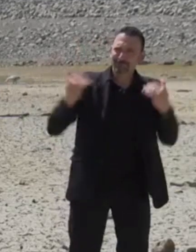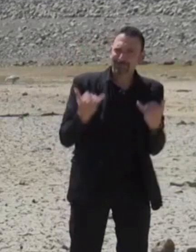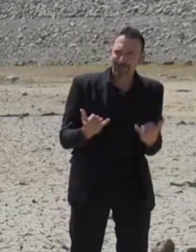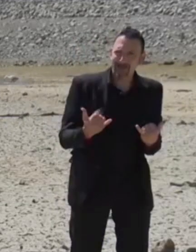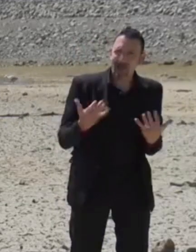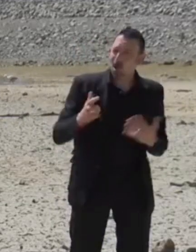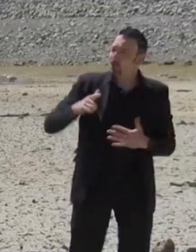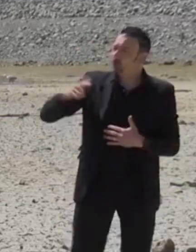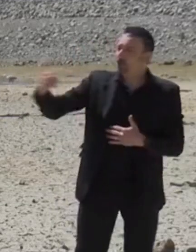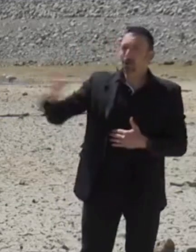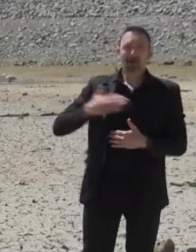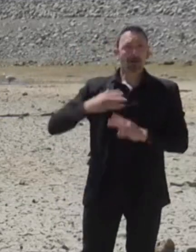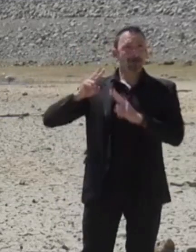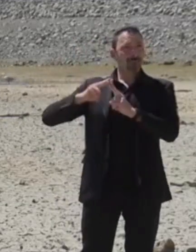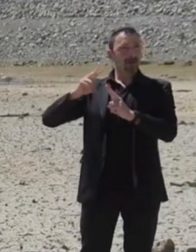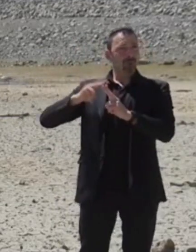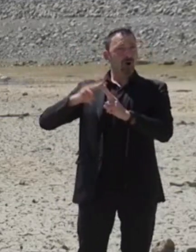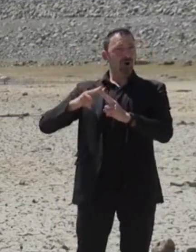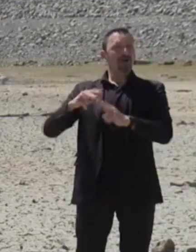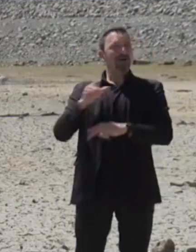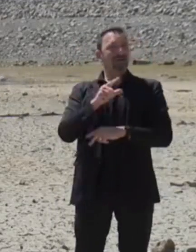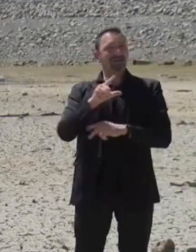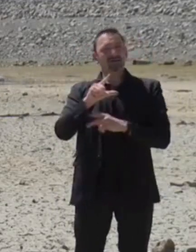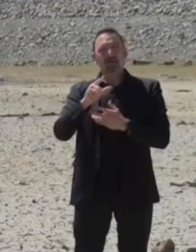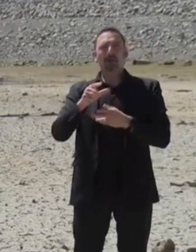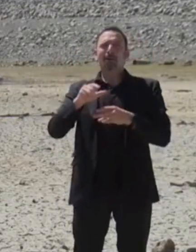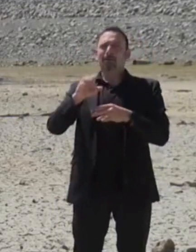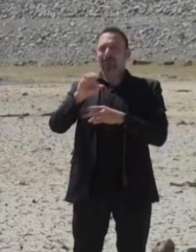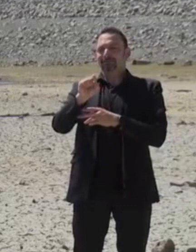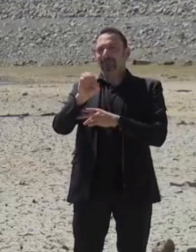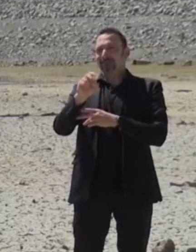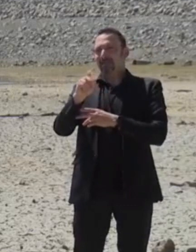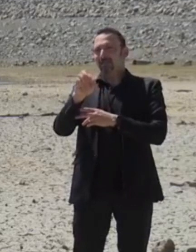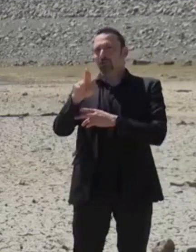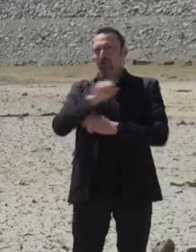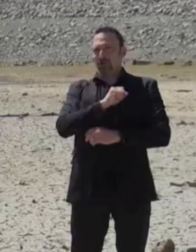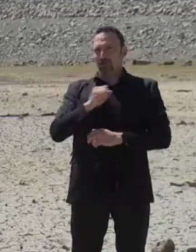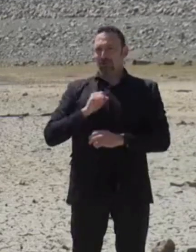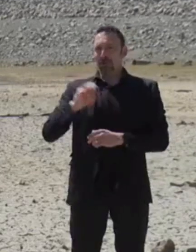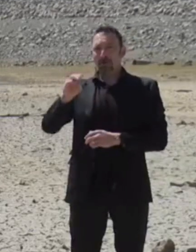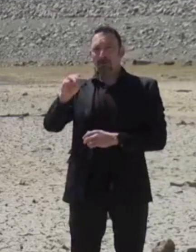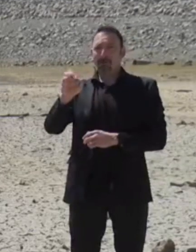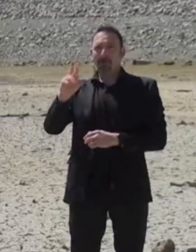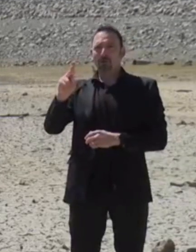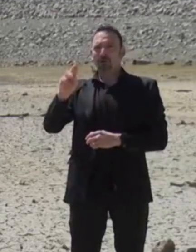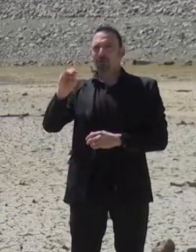over to my partner in the legislature, Senator Mike McGuire.